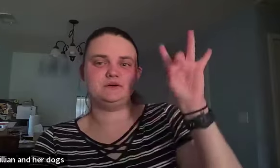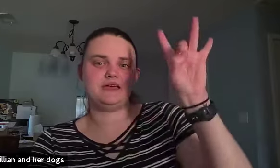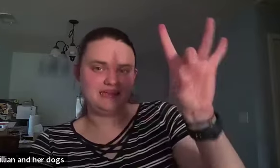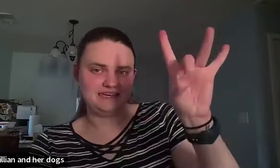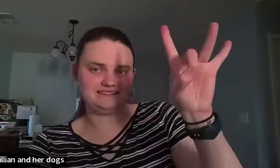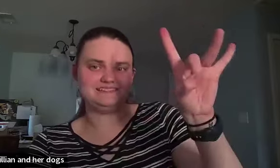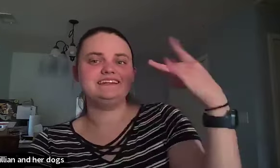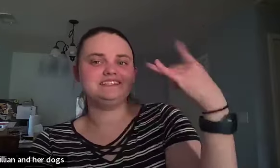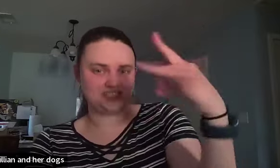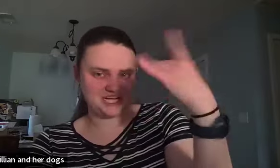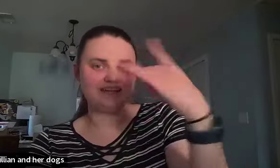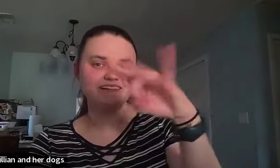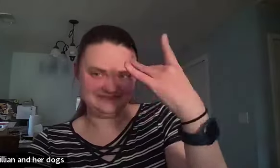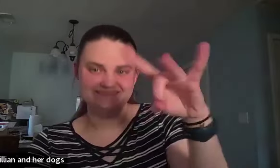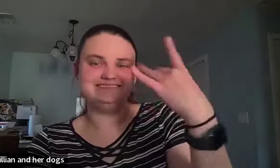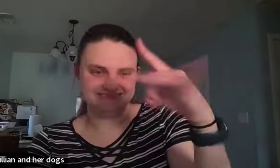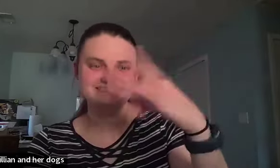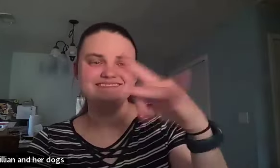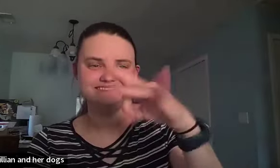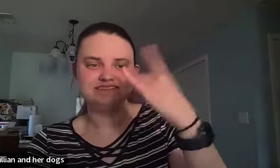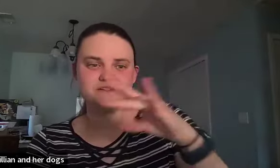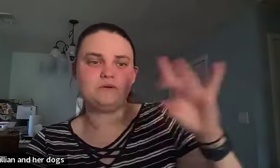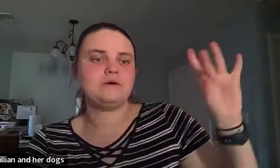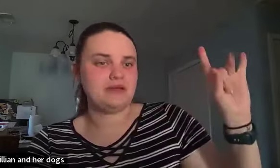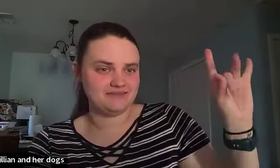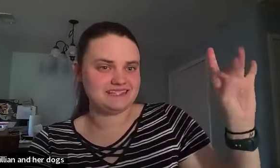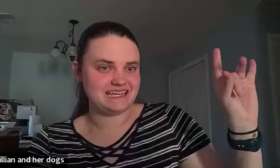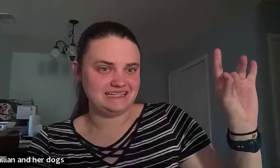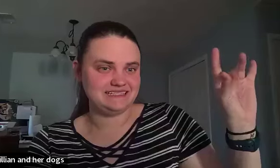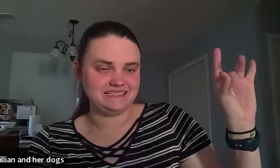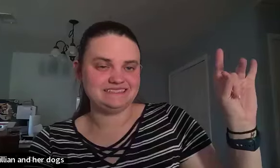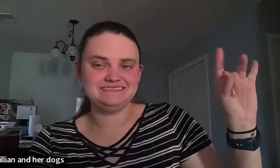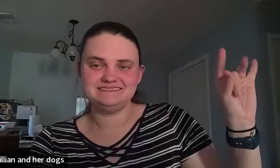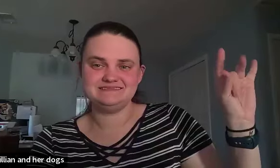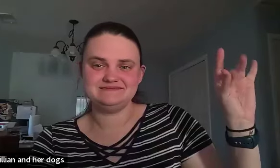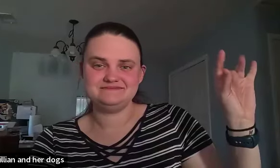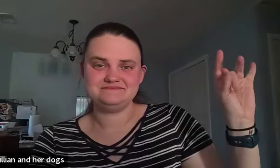So 8 and a shake. Or bounce. 18.